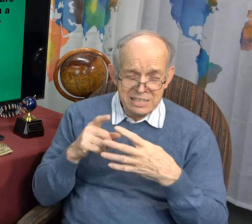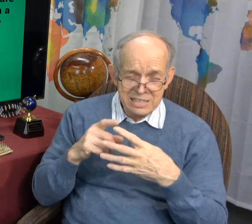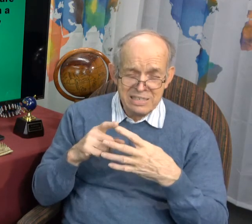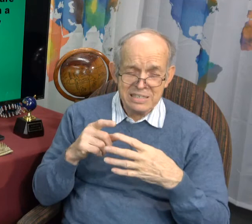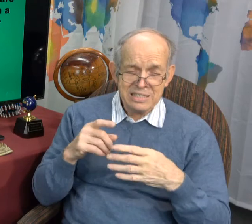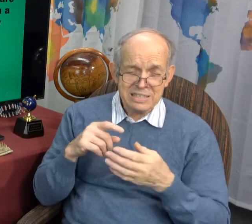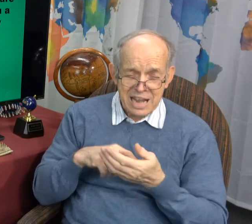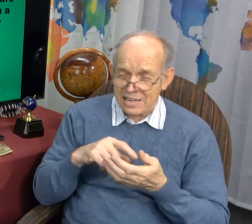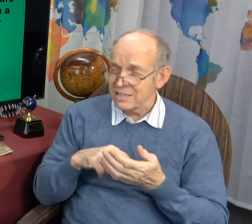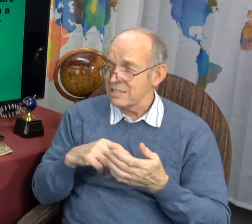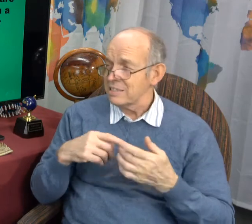That.